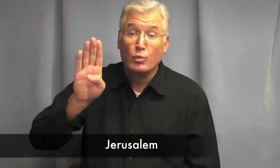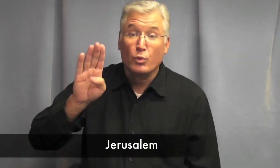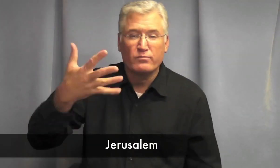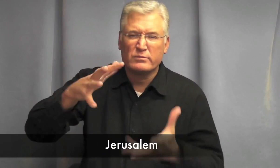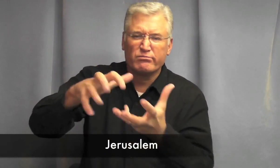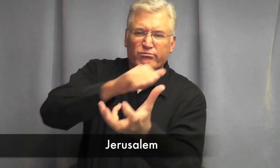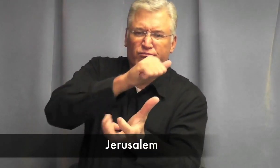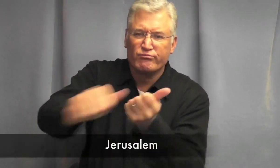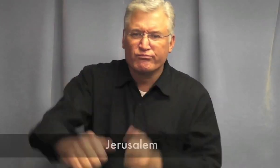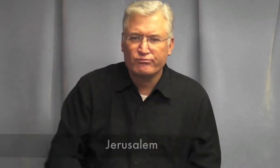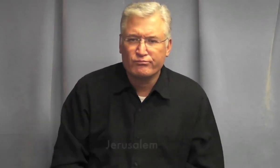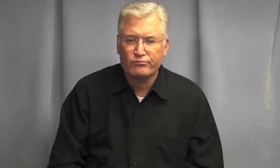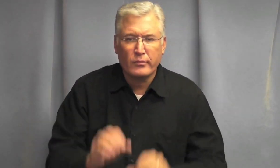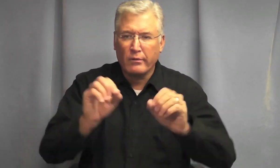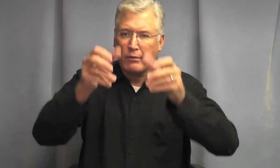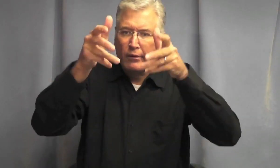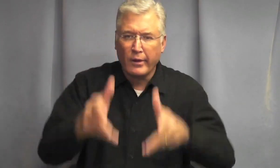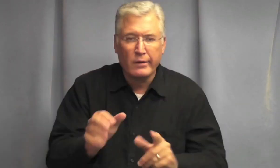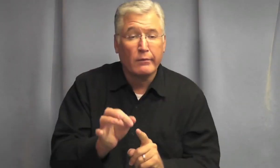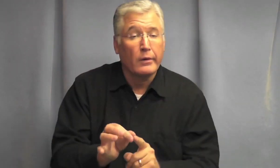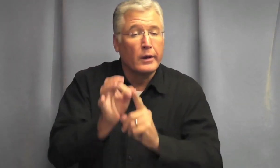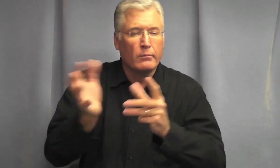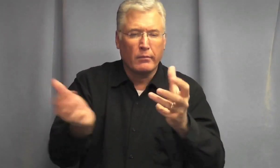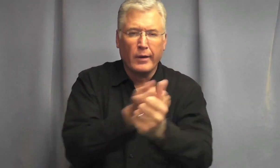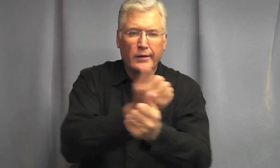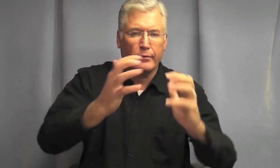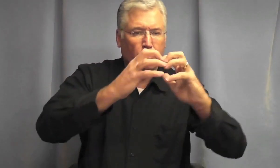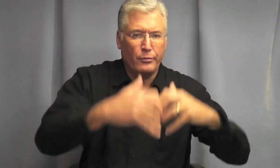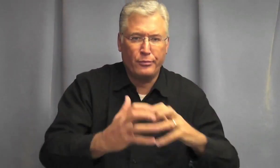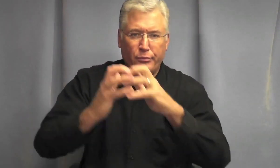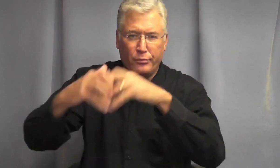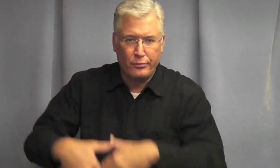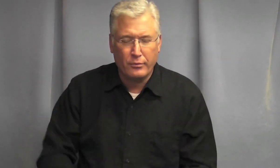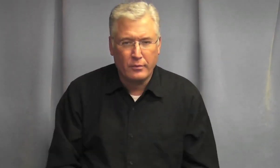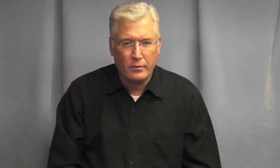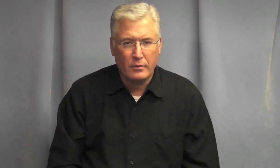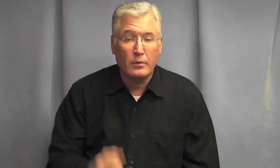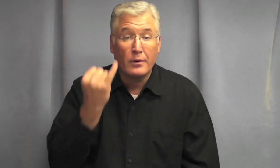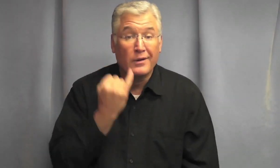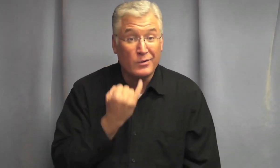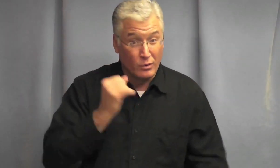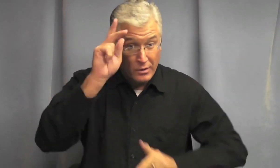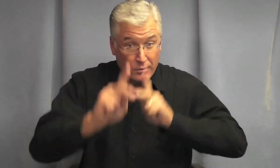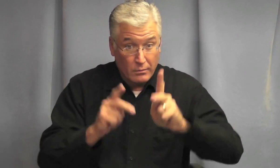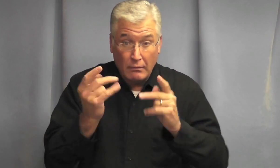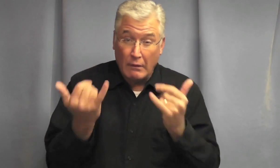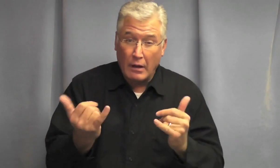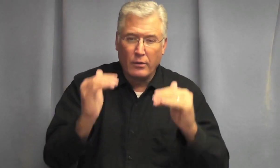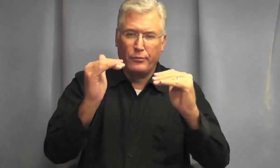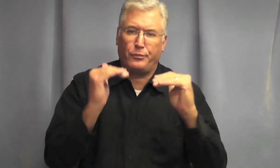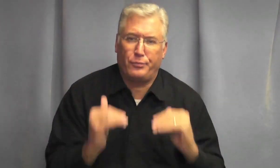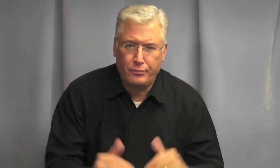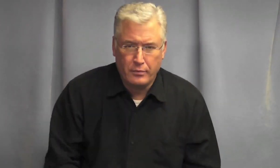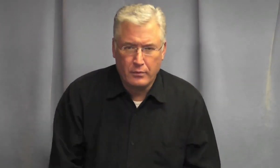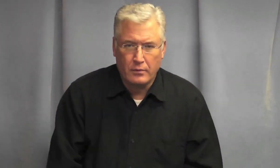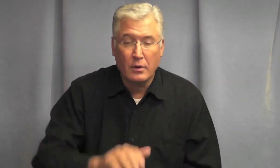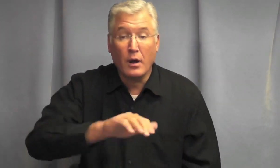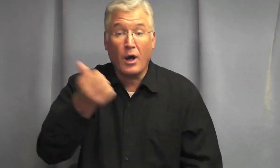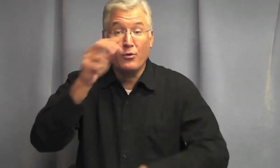of Jerusalem. Jerusalem had been destroyed. Everything had been collapsed. And the people of Israel, they